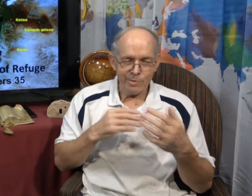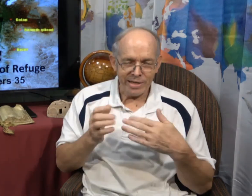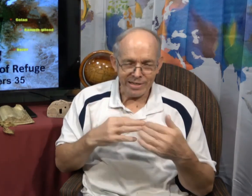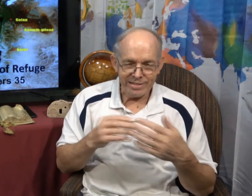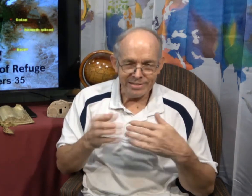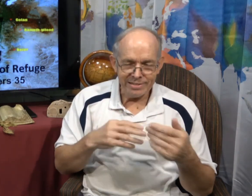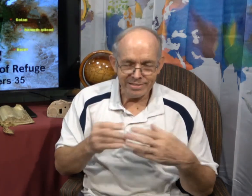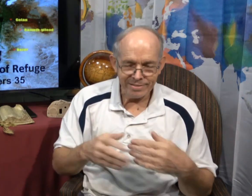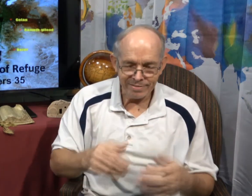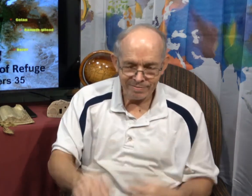Anyway,